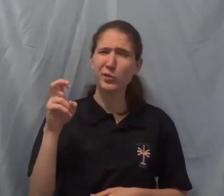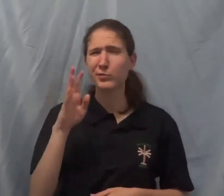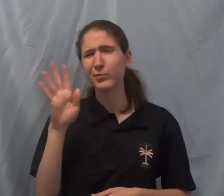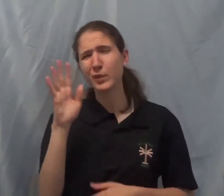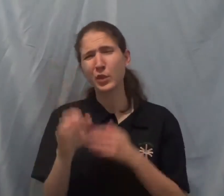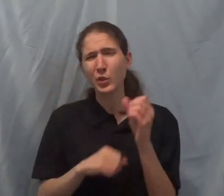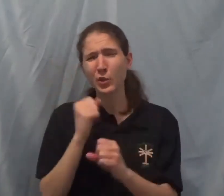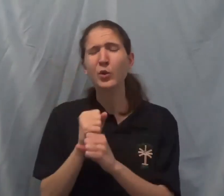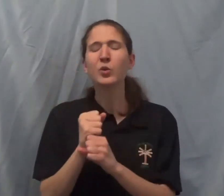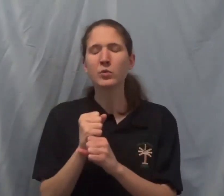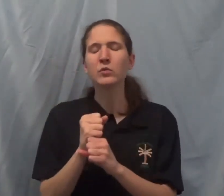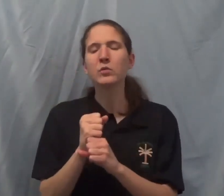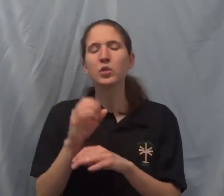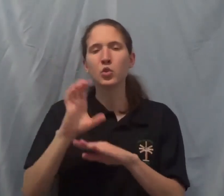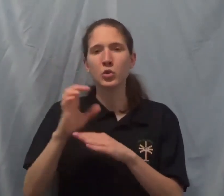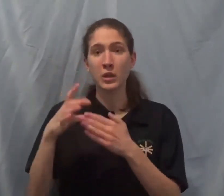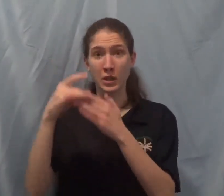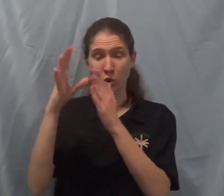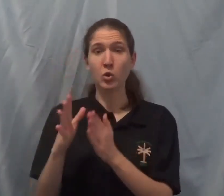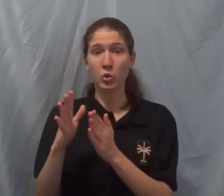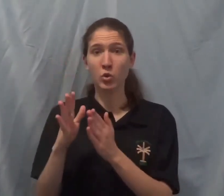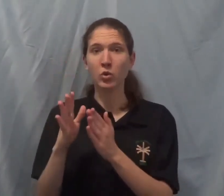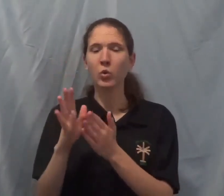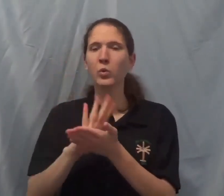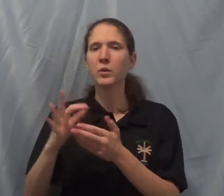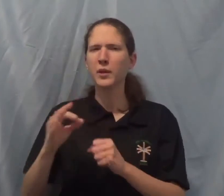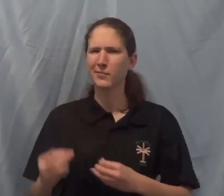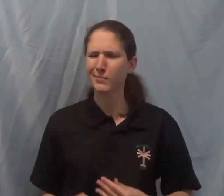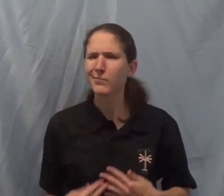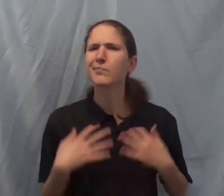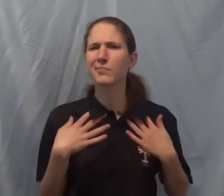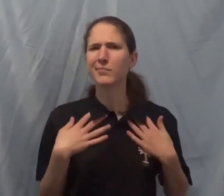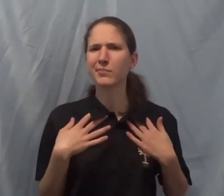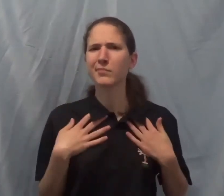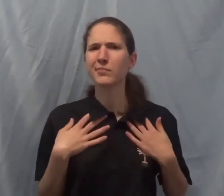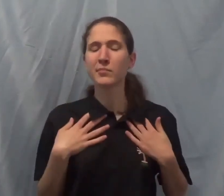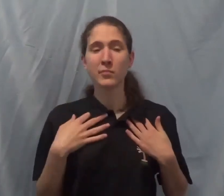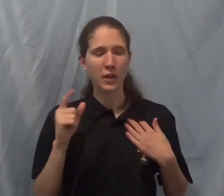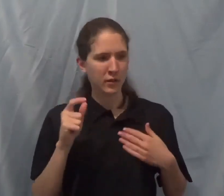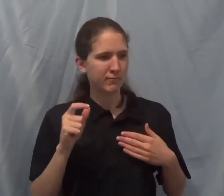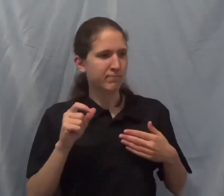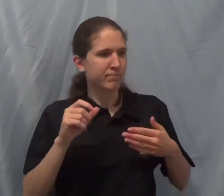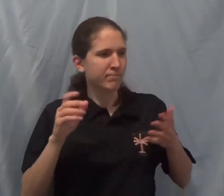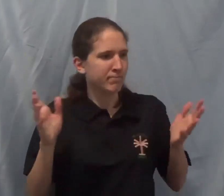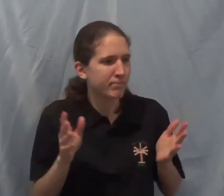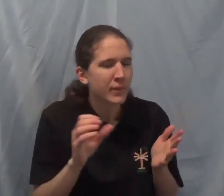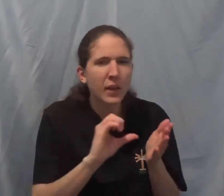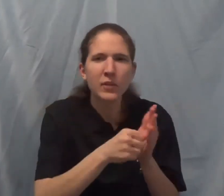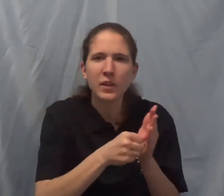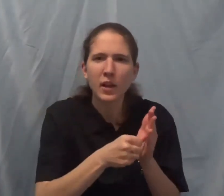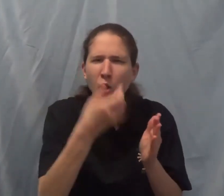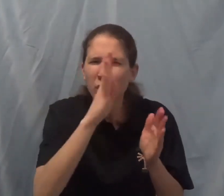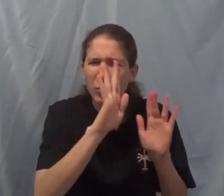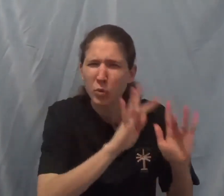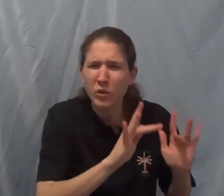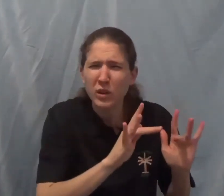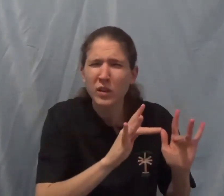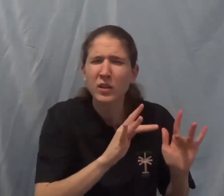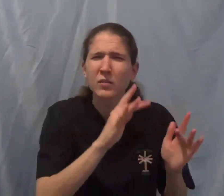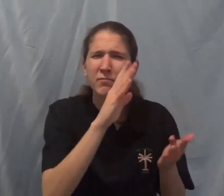St. Mary Margaret Alacoque, who received private revelations of the Sacred Heart, and that initiated devotion to the